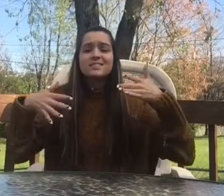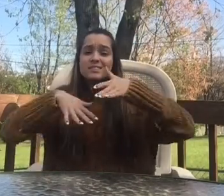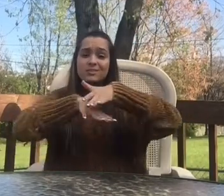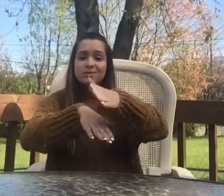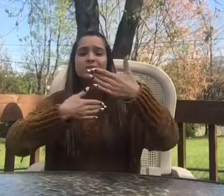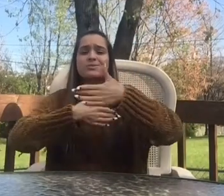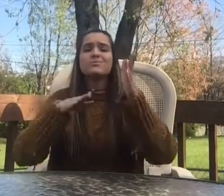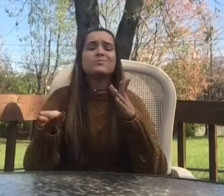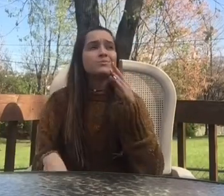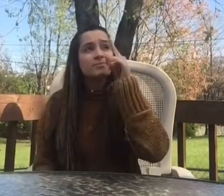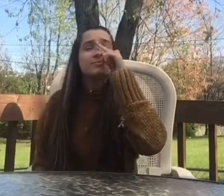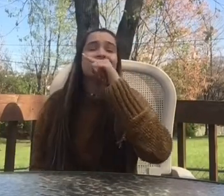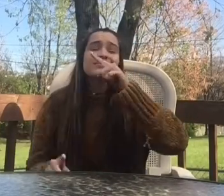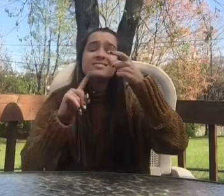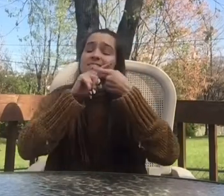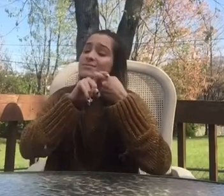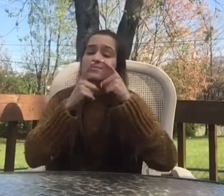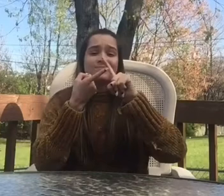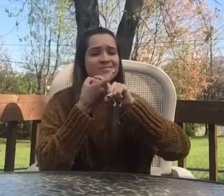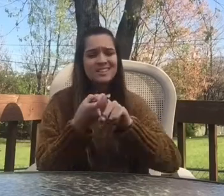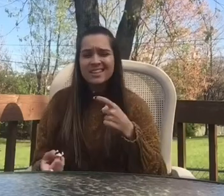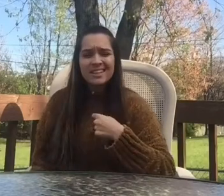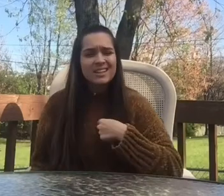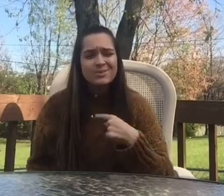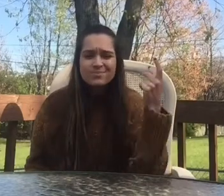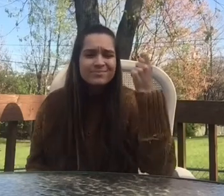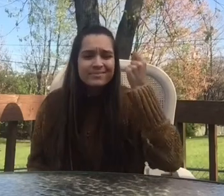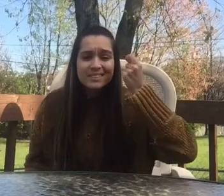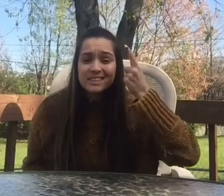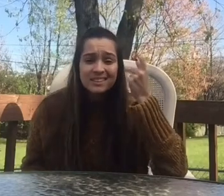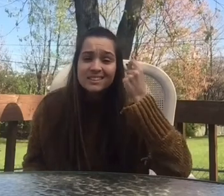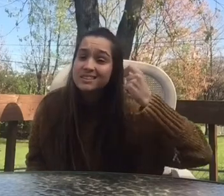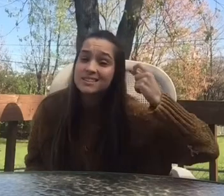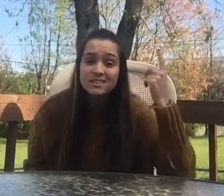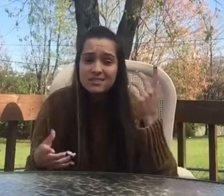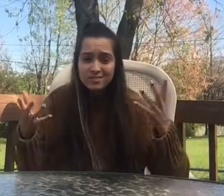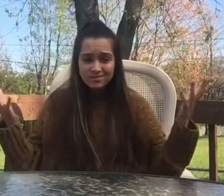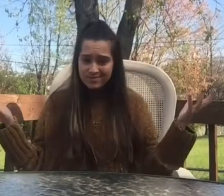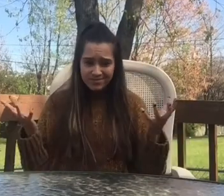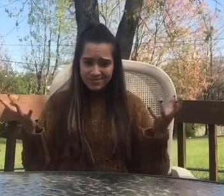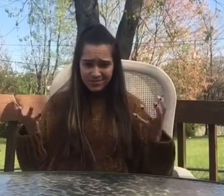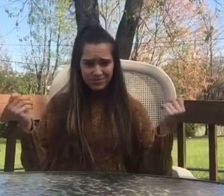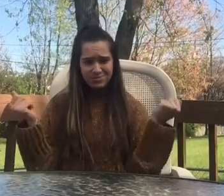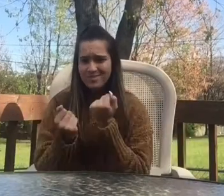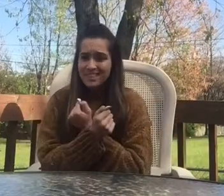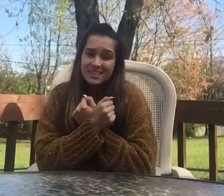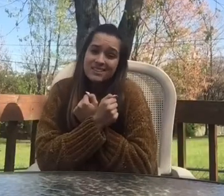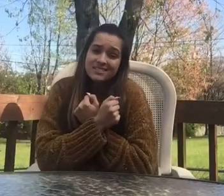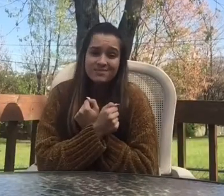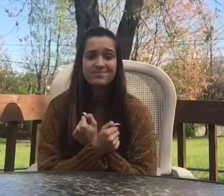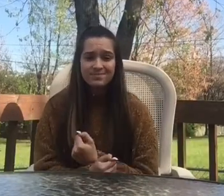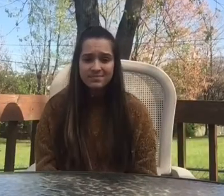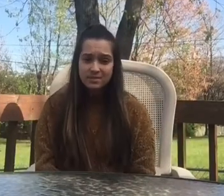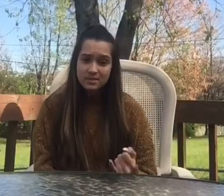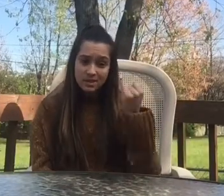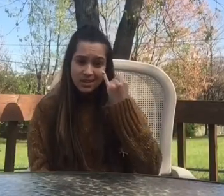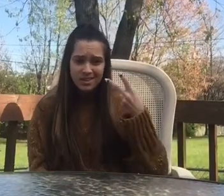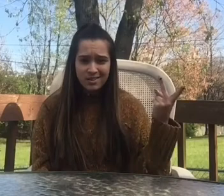in a crowded room of fake friends. I wouldn't even know what love is if